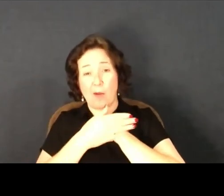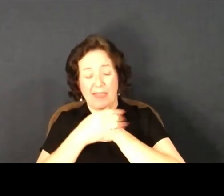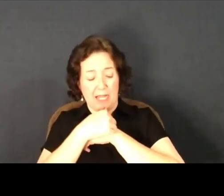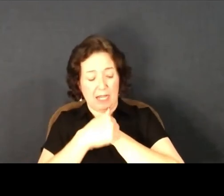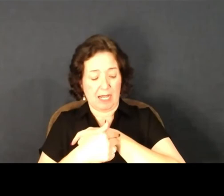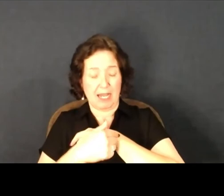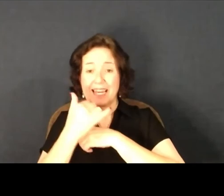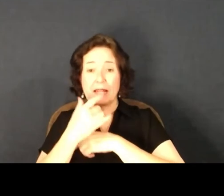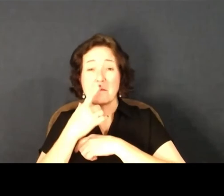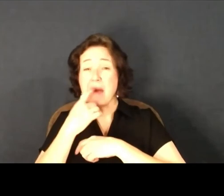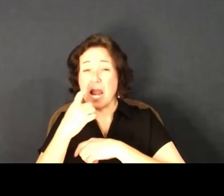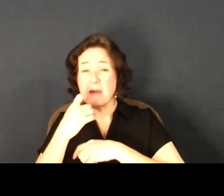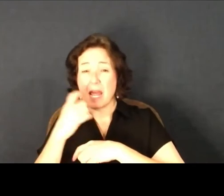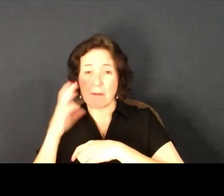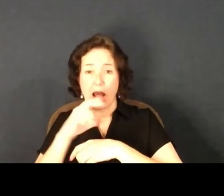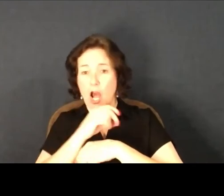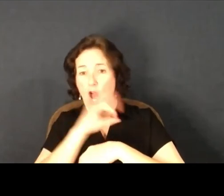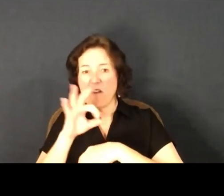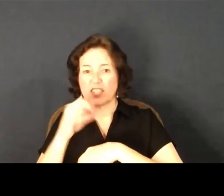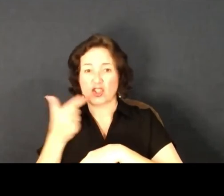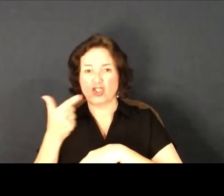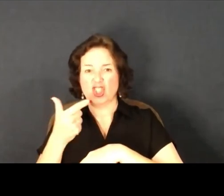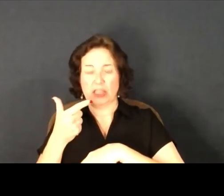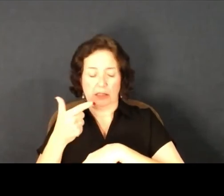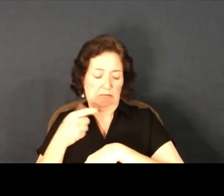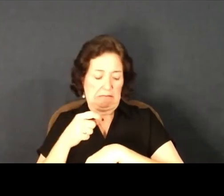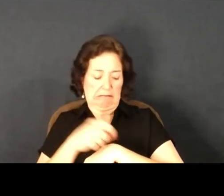the buttermilk, and he was going to take off that G.